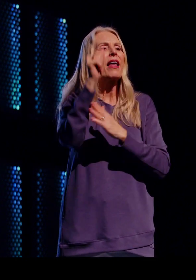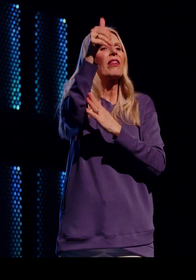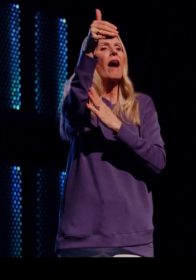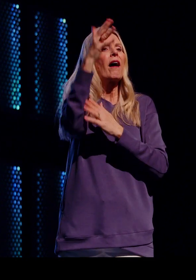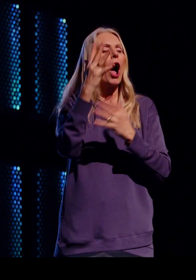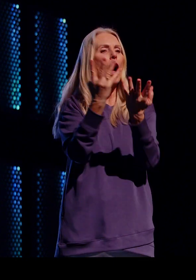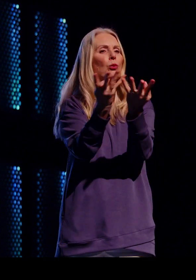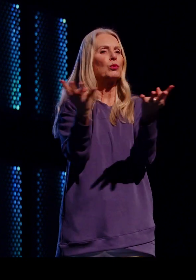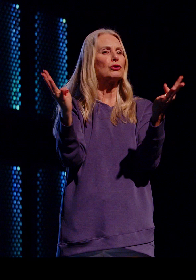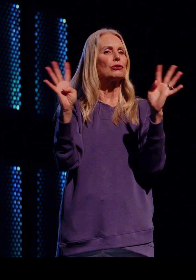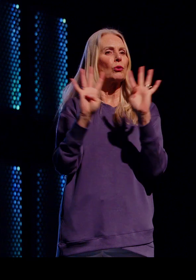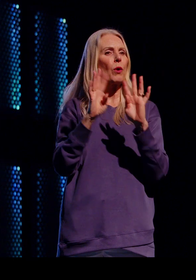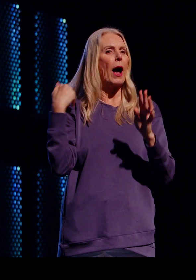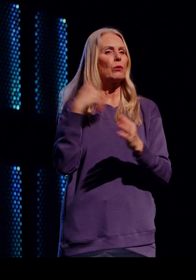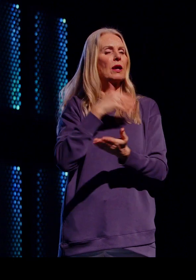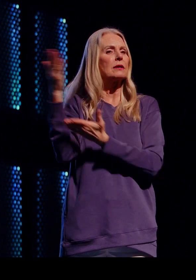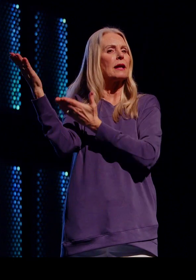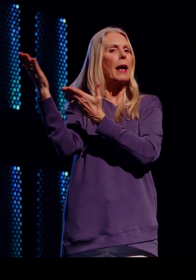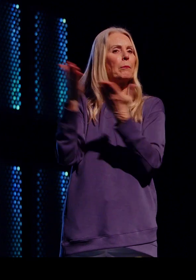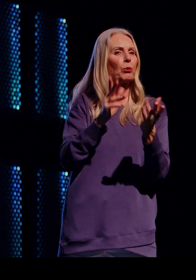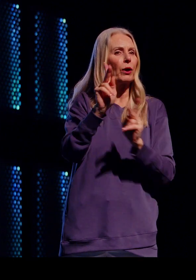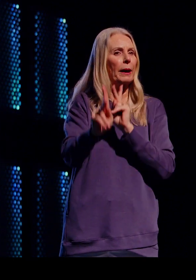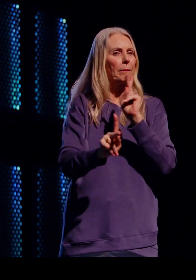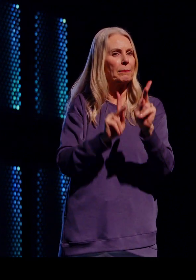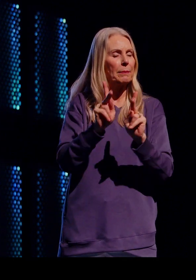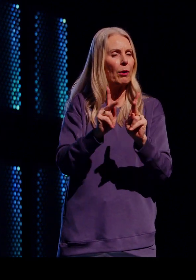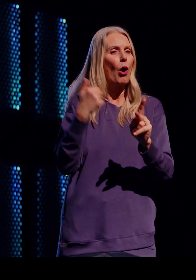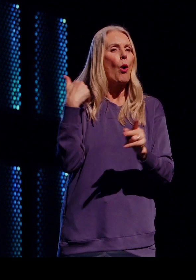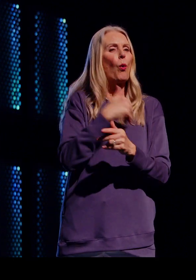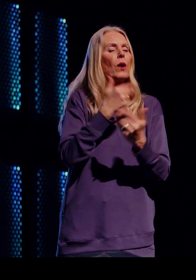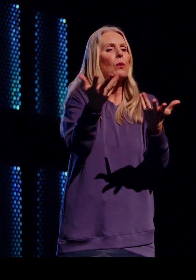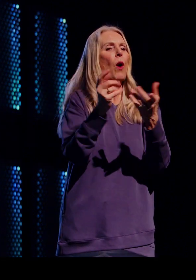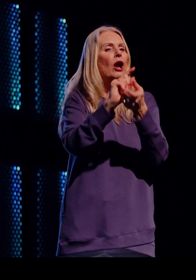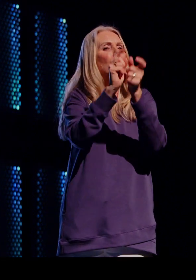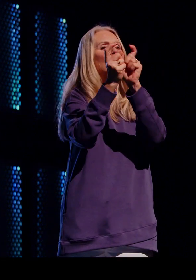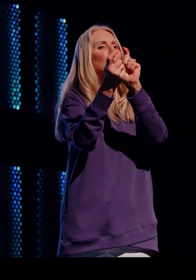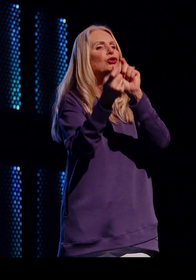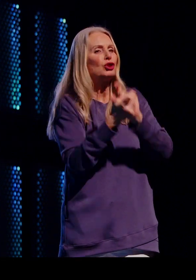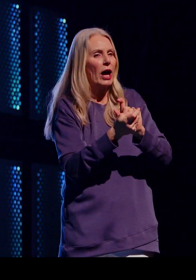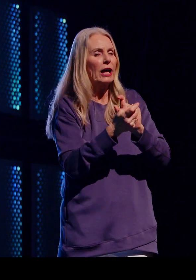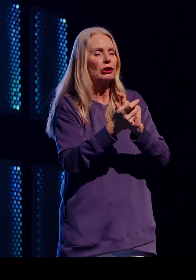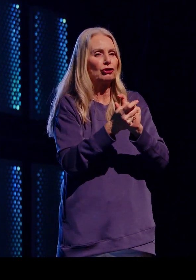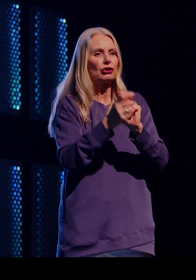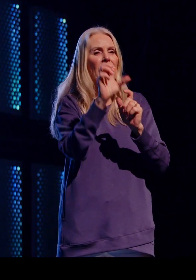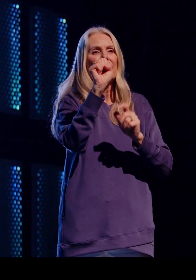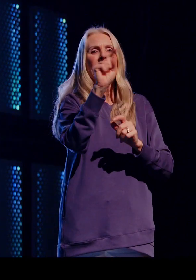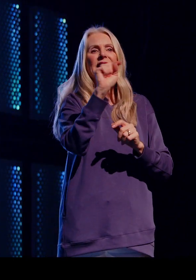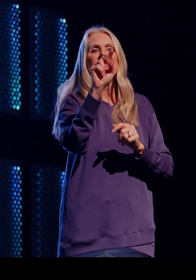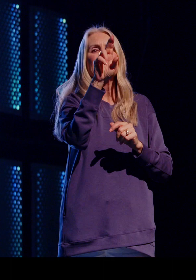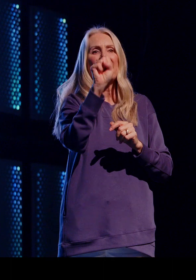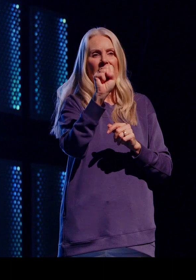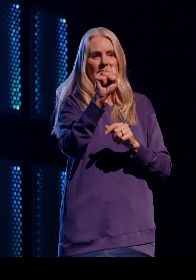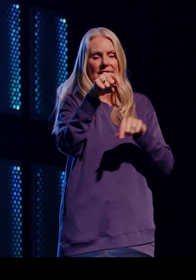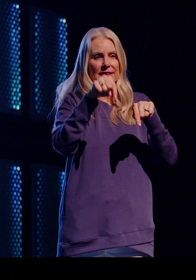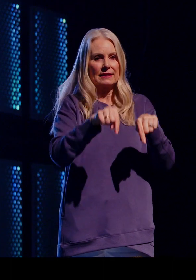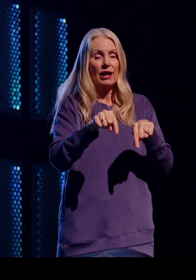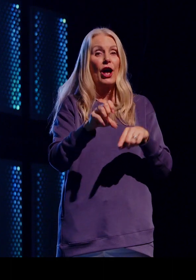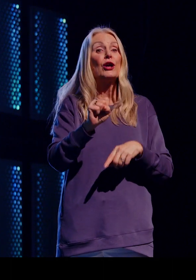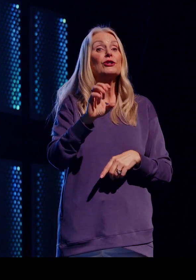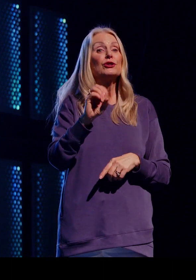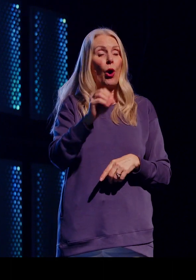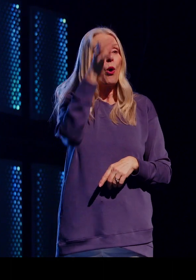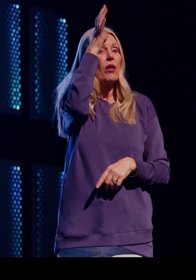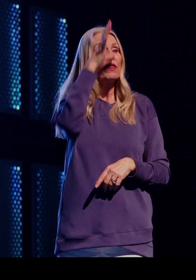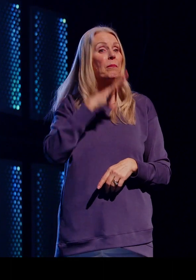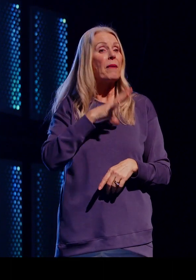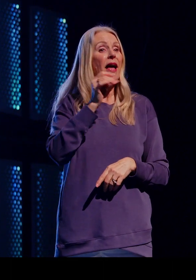us and bring us people of excellence. We wanted to change the status quo of missions. And so the men of the Grove